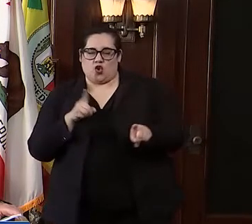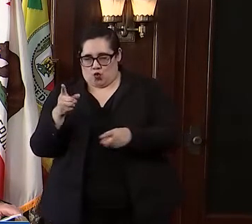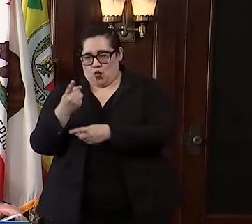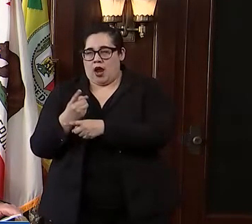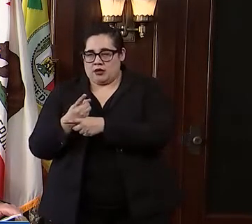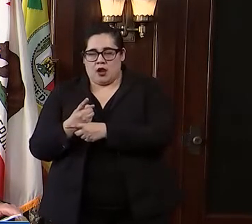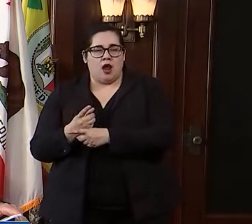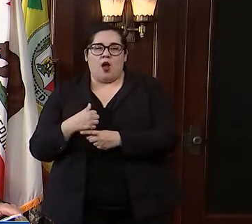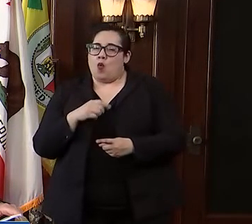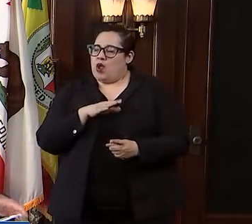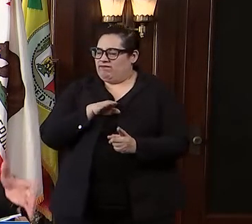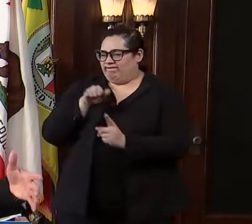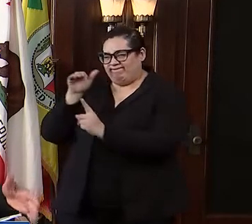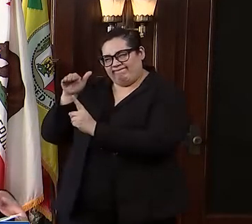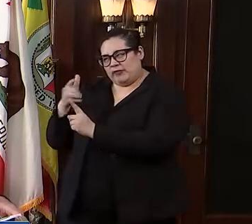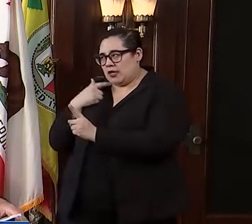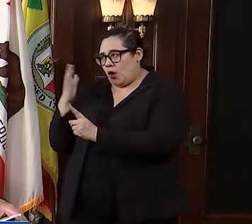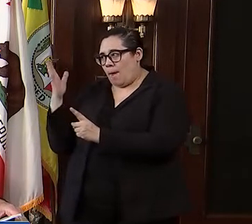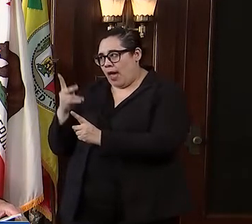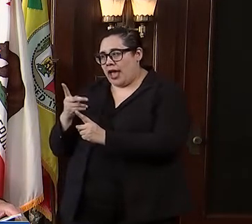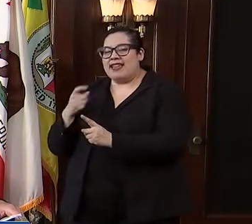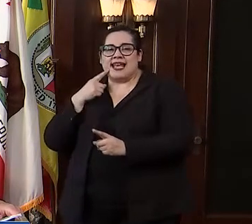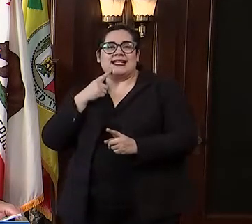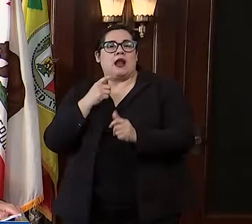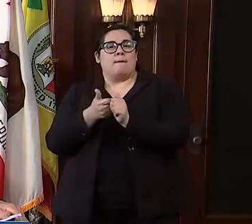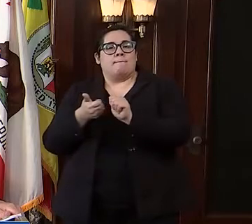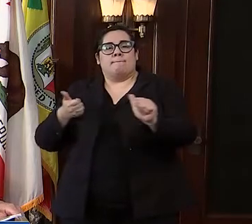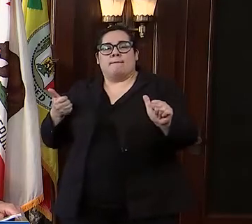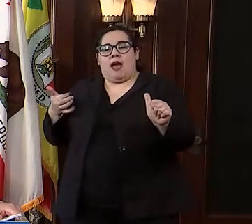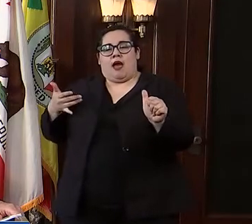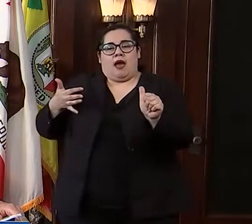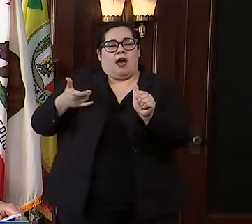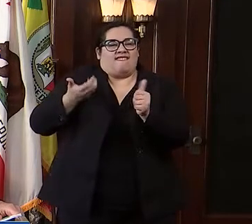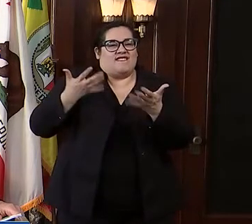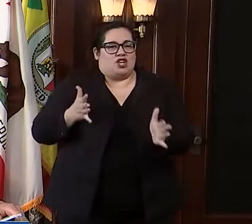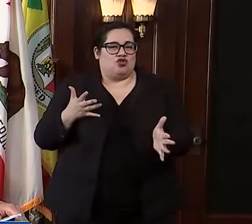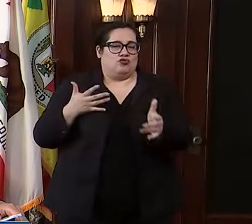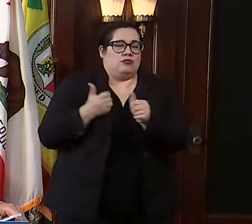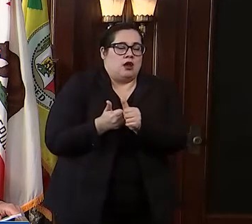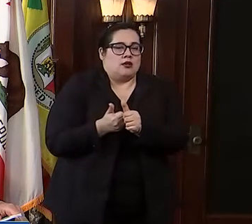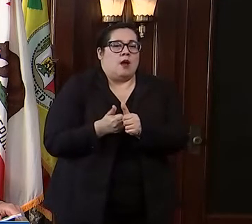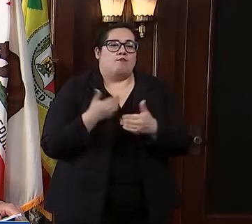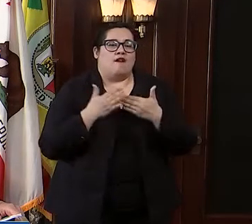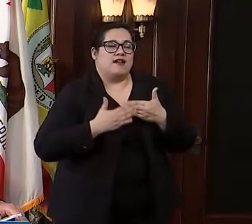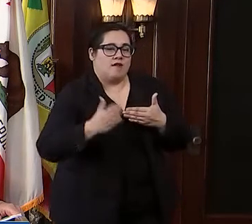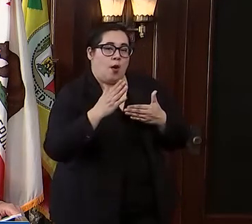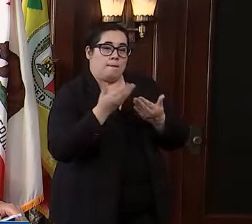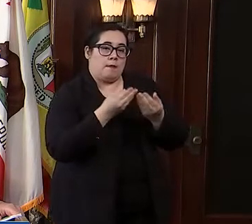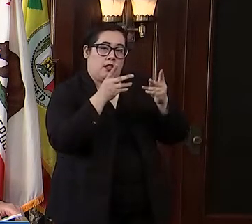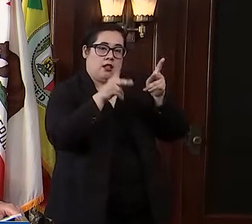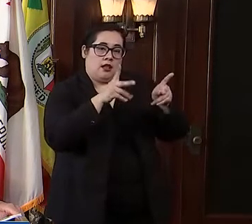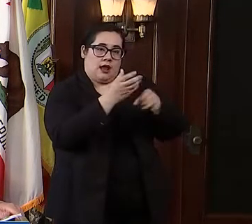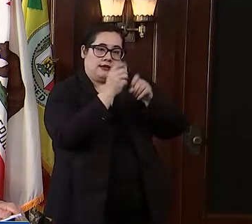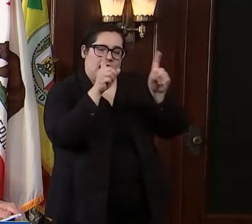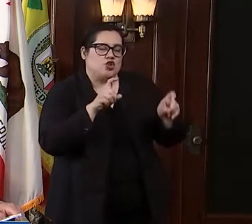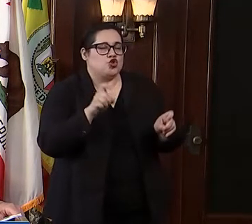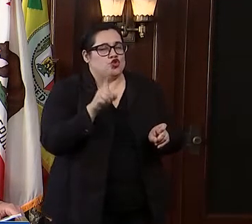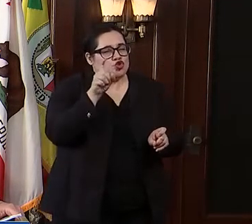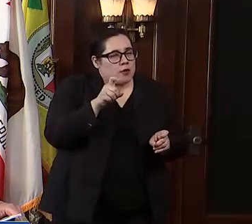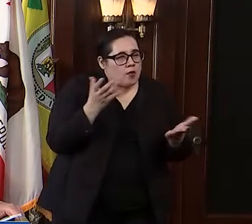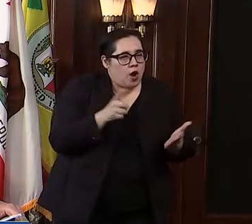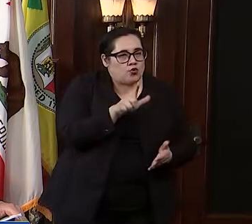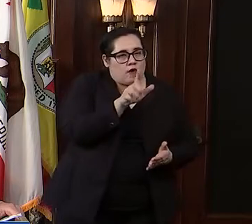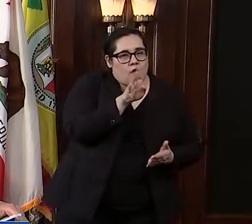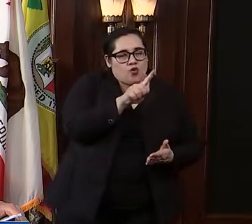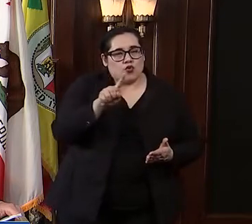We got on them. We said we've got to go back, and they say the backlog is gone. So moving forward, tests that people do now should be about 24-hour to